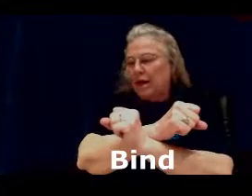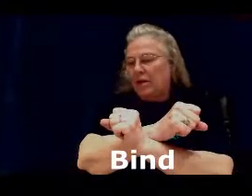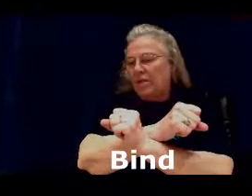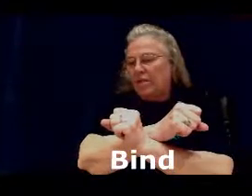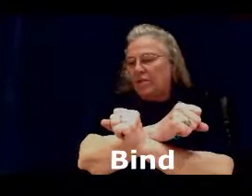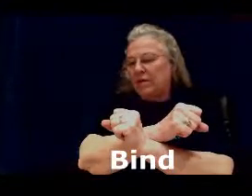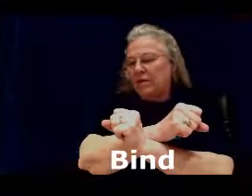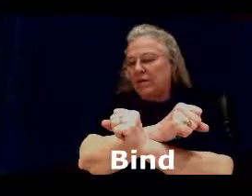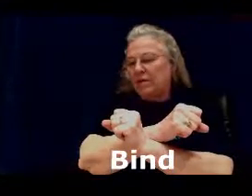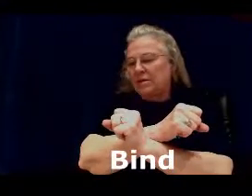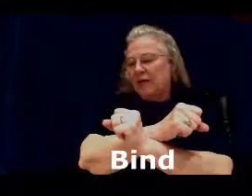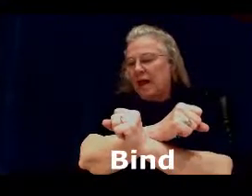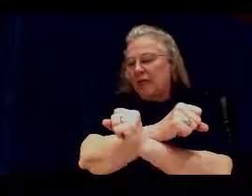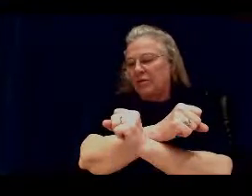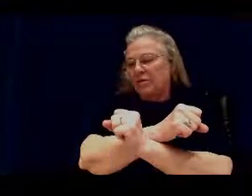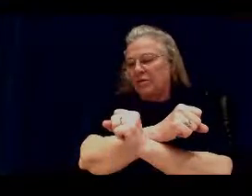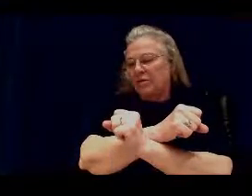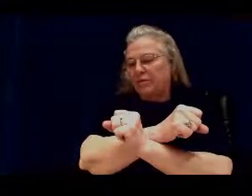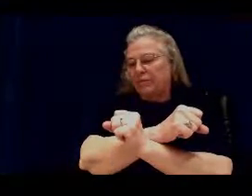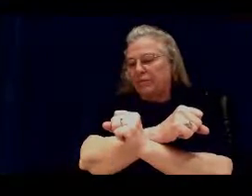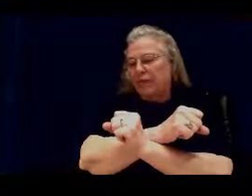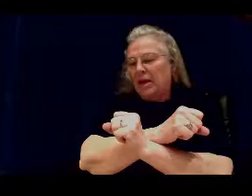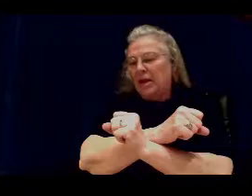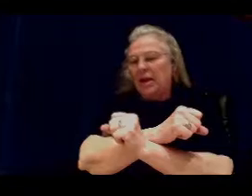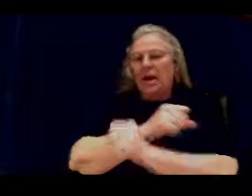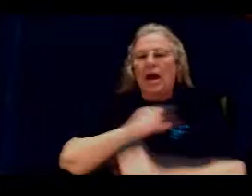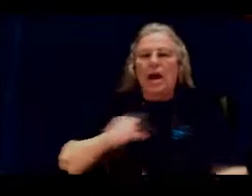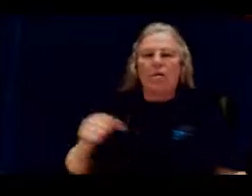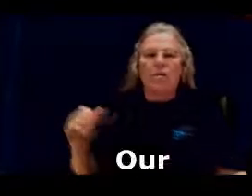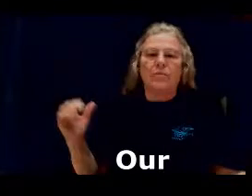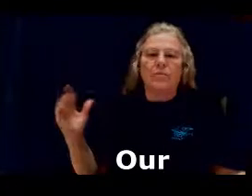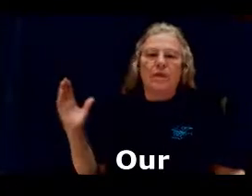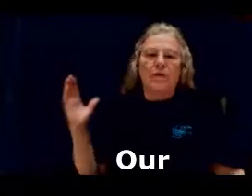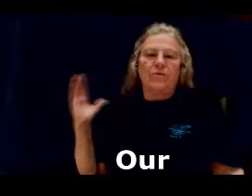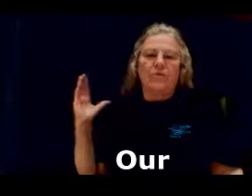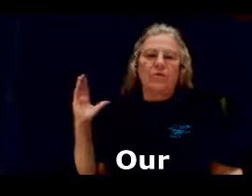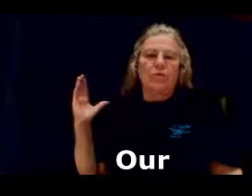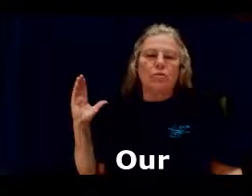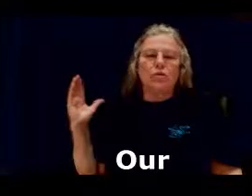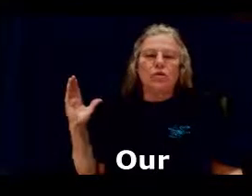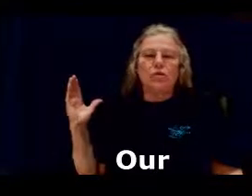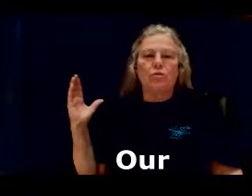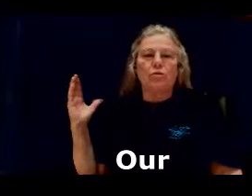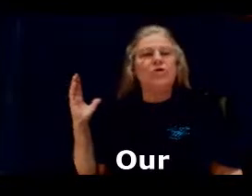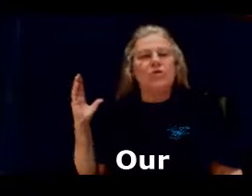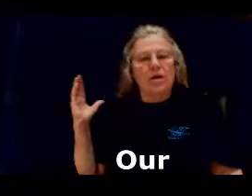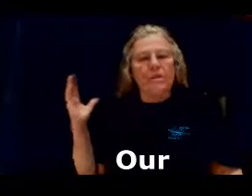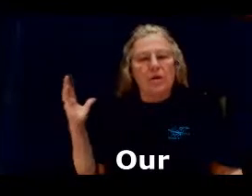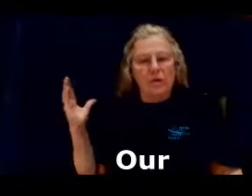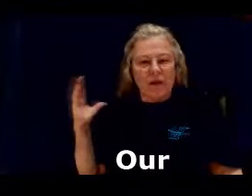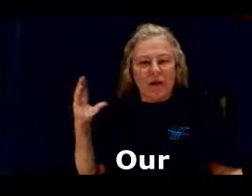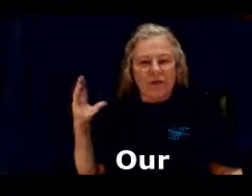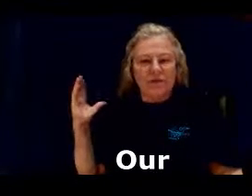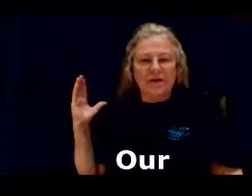get it out. Hour. From shoulder to shoulder, starting from your dominant